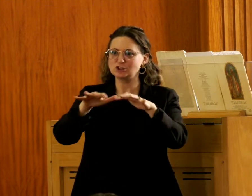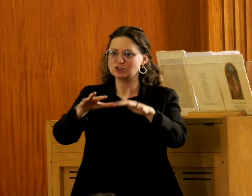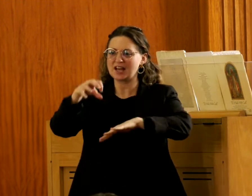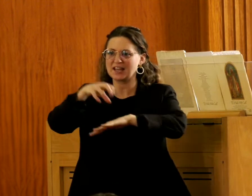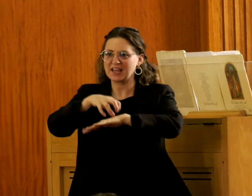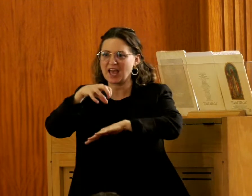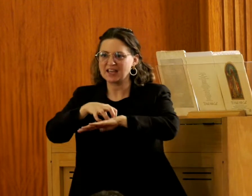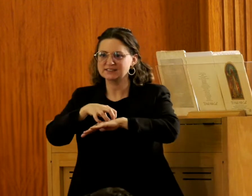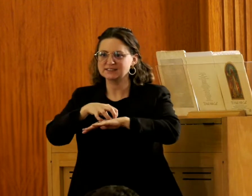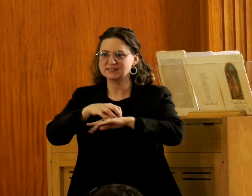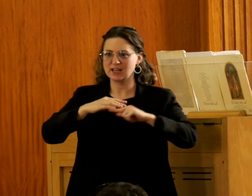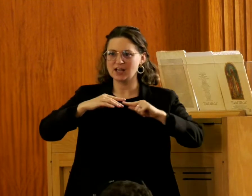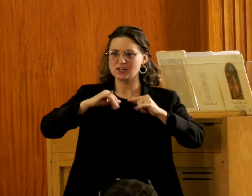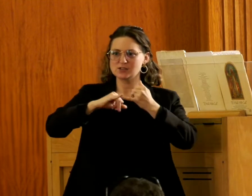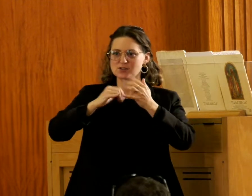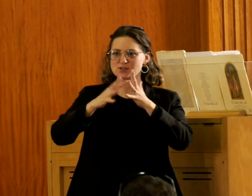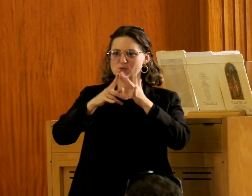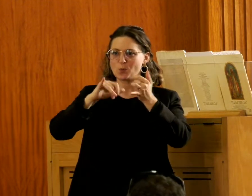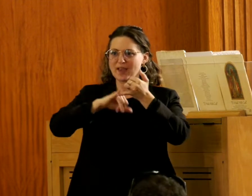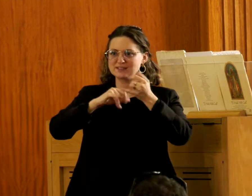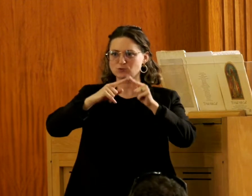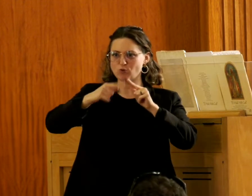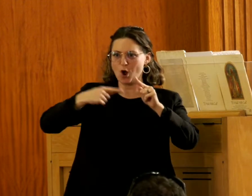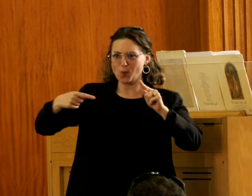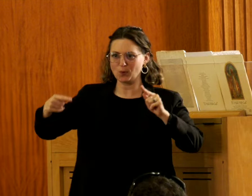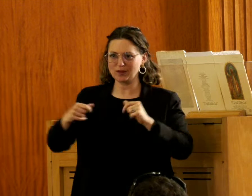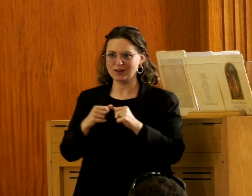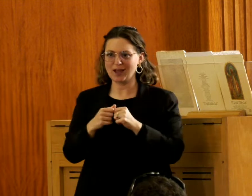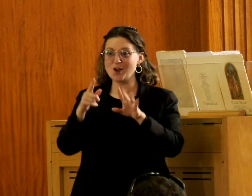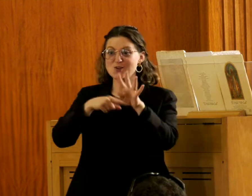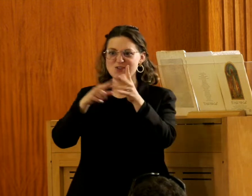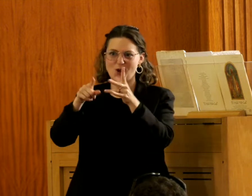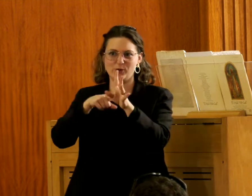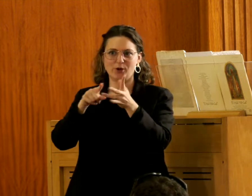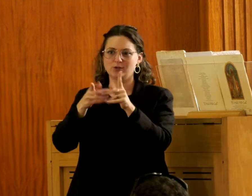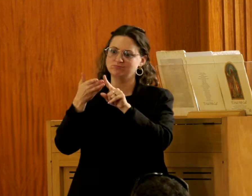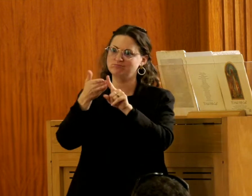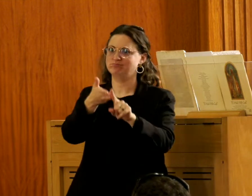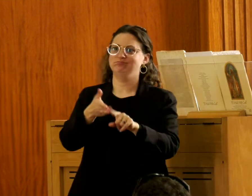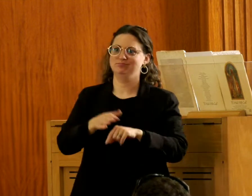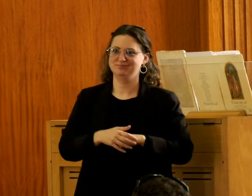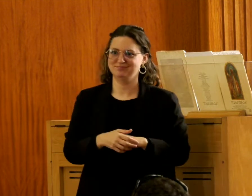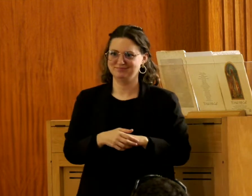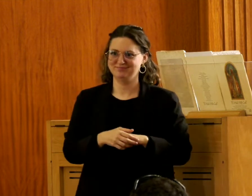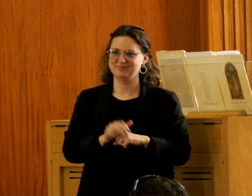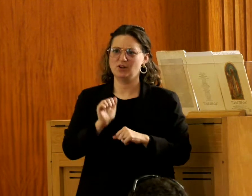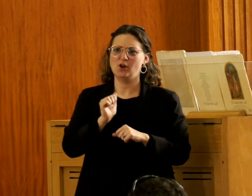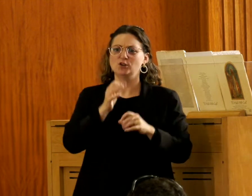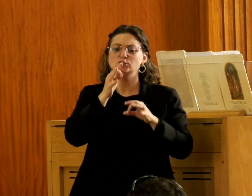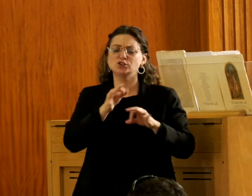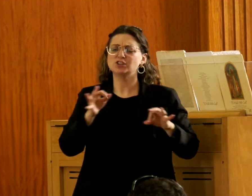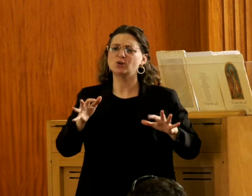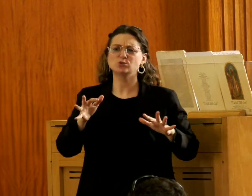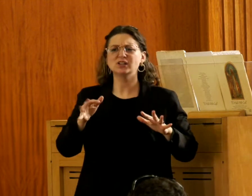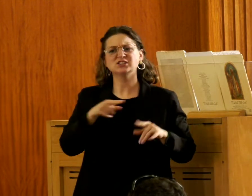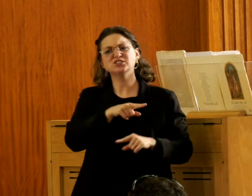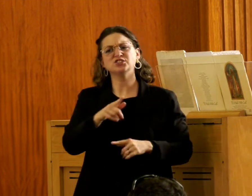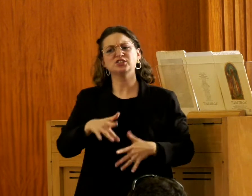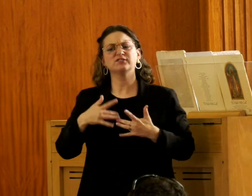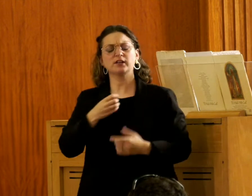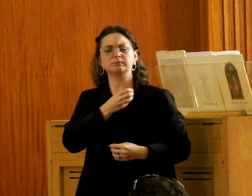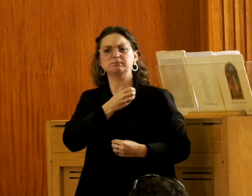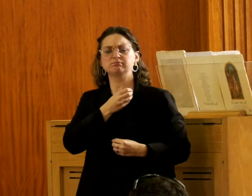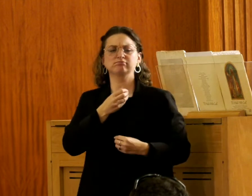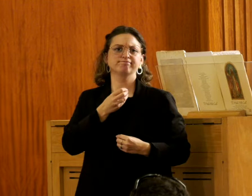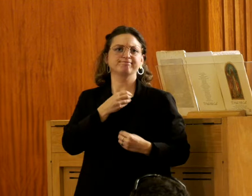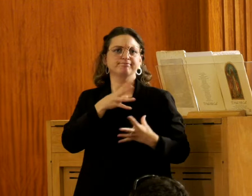yo-yos were unsurpassed. Joan's family were her greatest achievement and source of pride. She took the utmost delight in